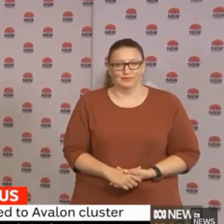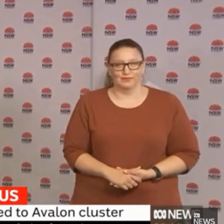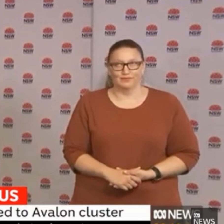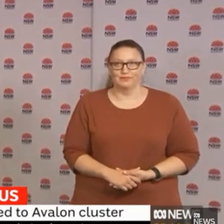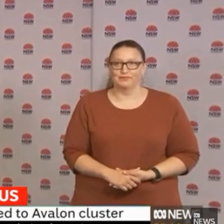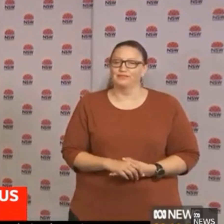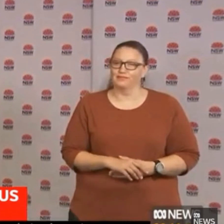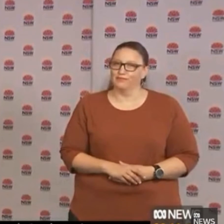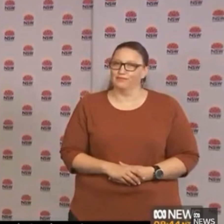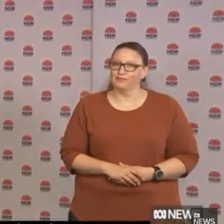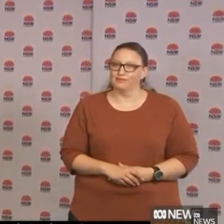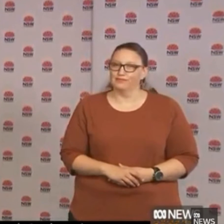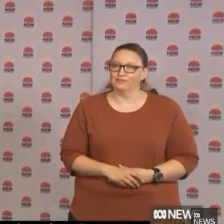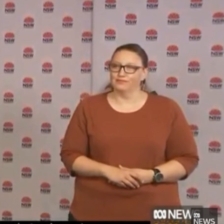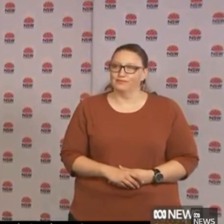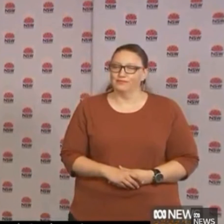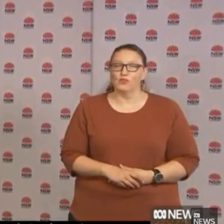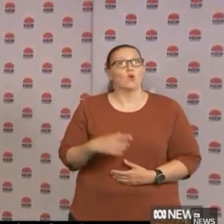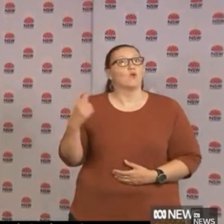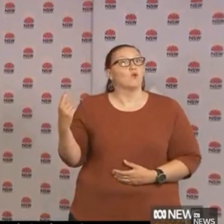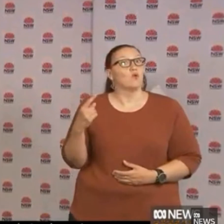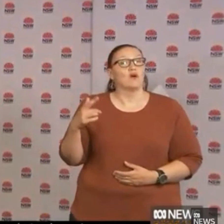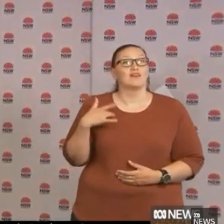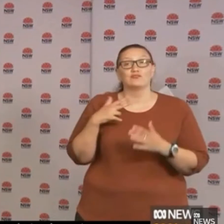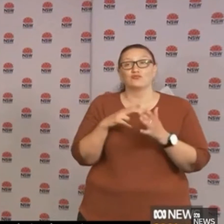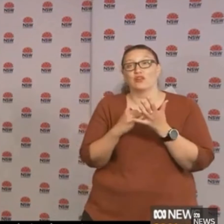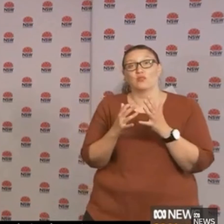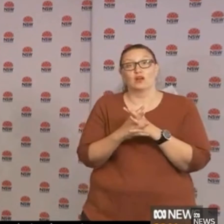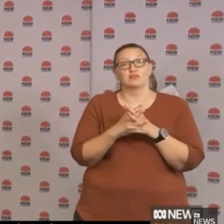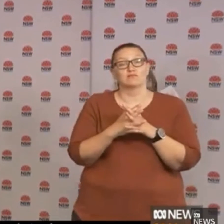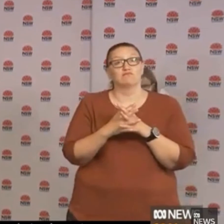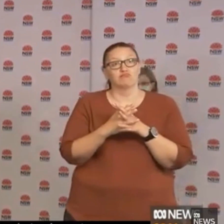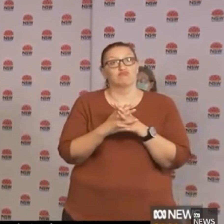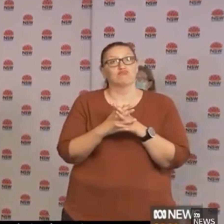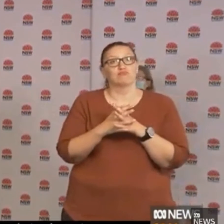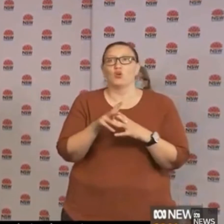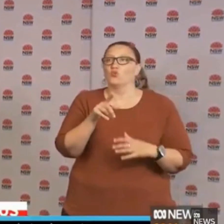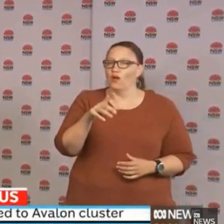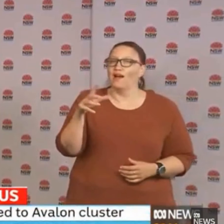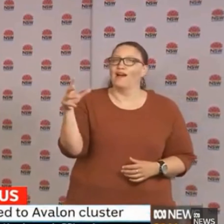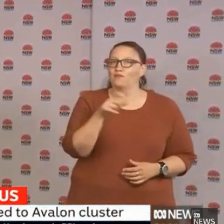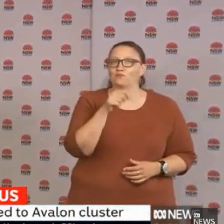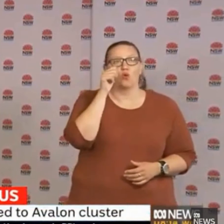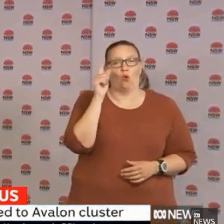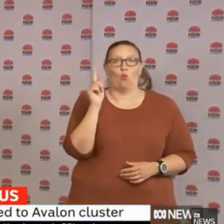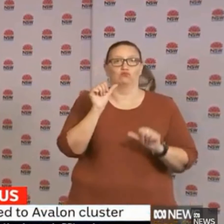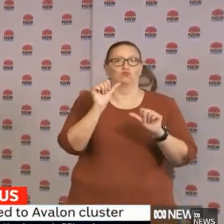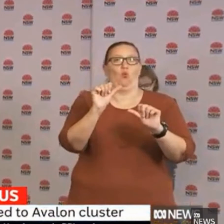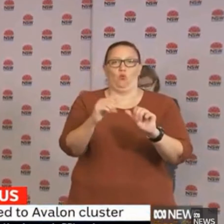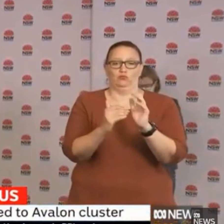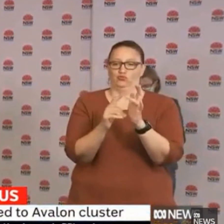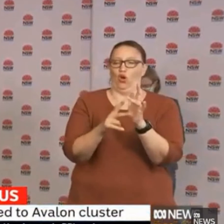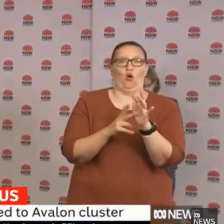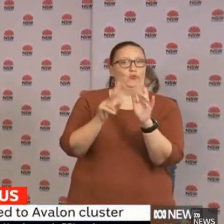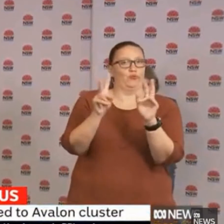I'd like to stress to all the residents across New South Wales that you should make yourself aware of the zone you're in. Effectively,